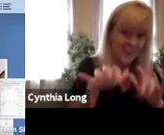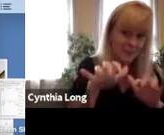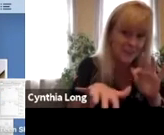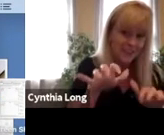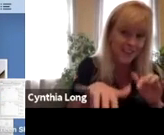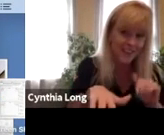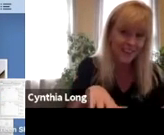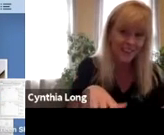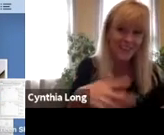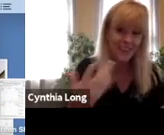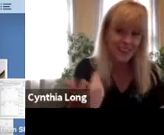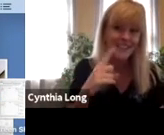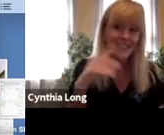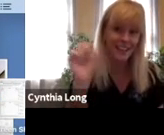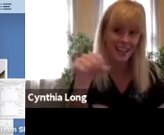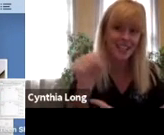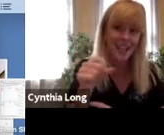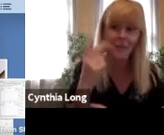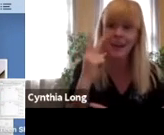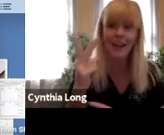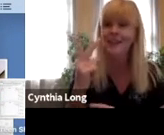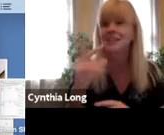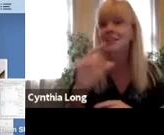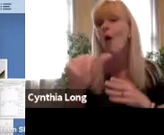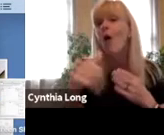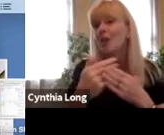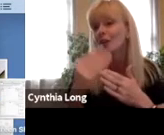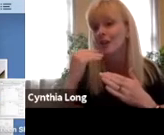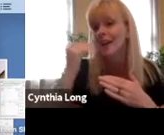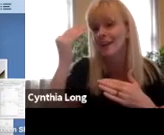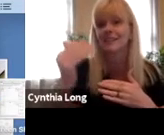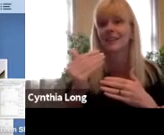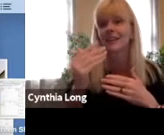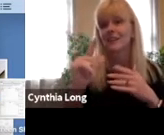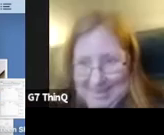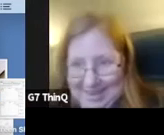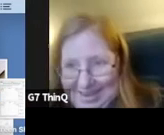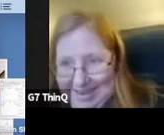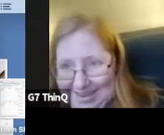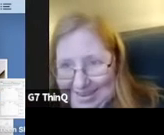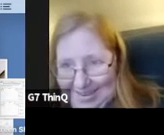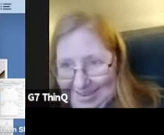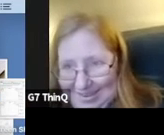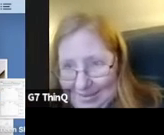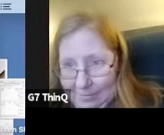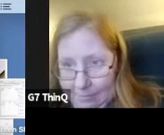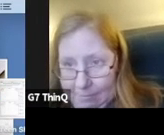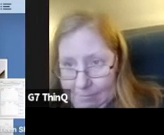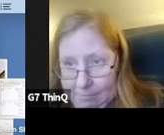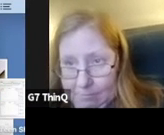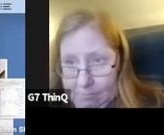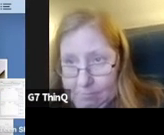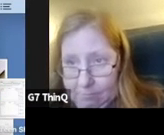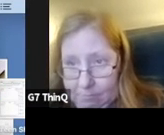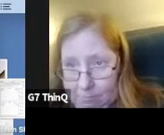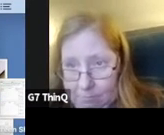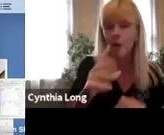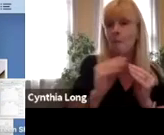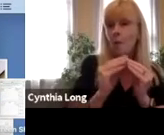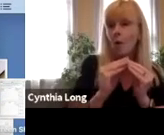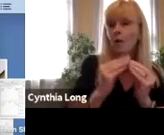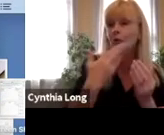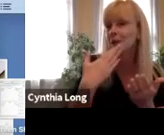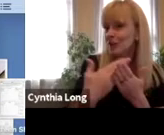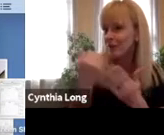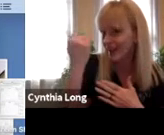know. What do you think? Type it in there. I see a head shaking, but I can't see all your heads in this screen, but type it in. Let me